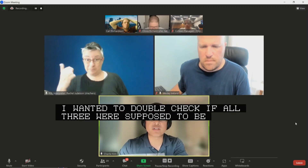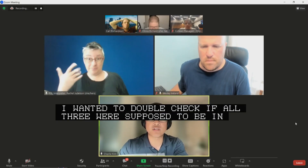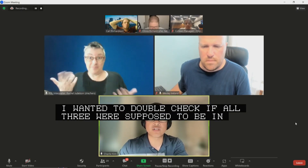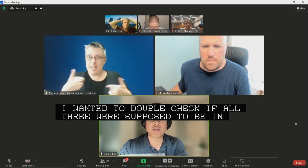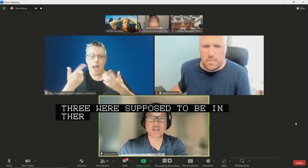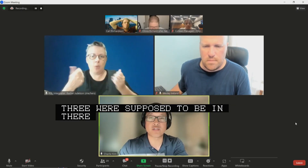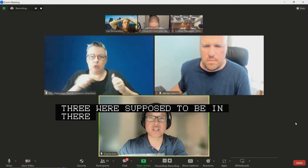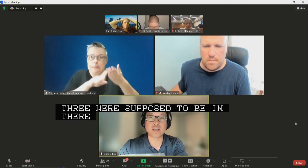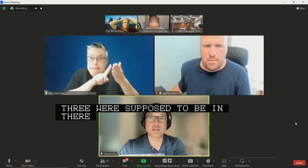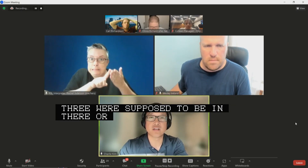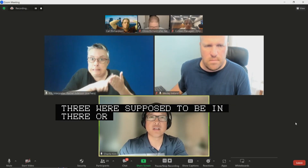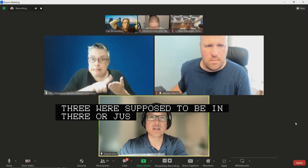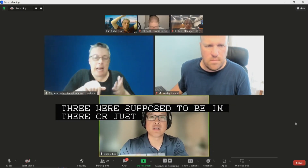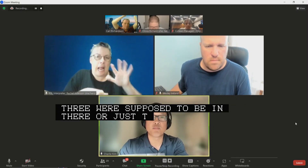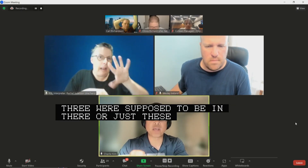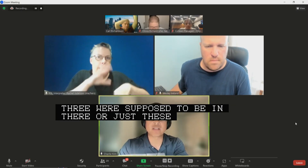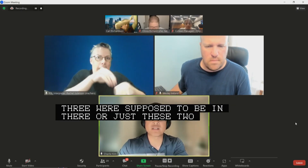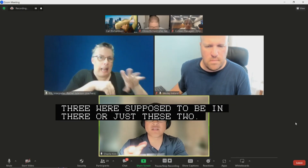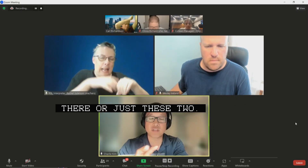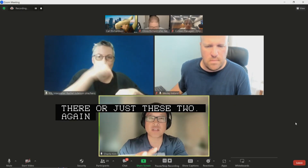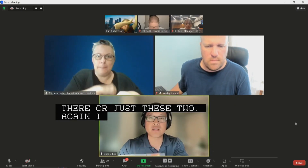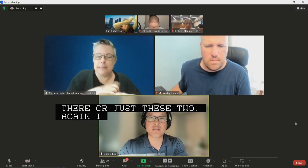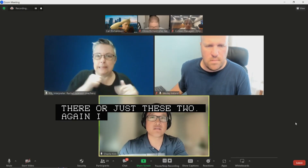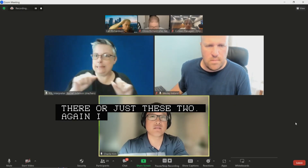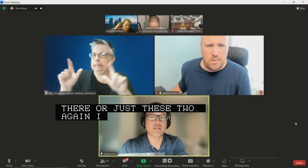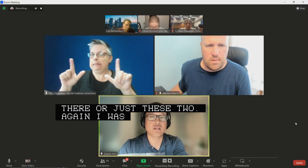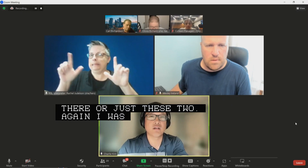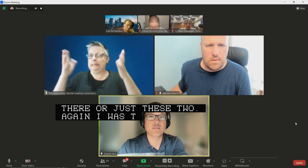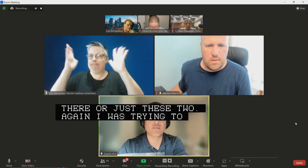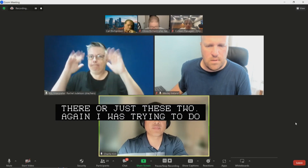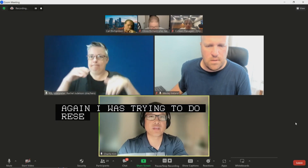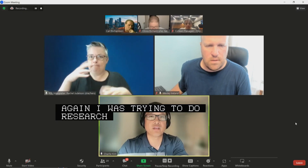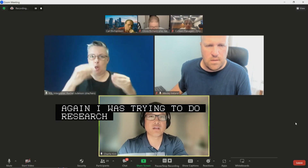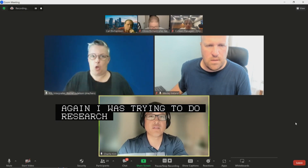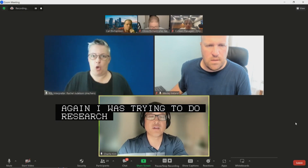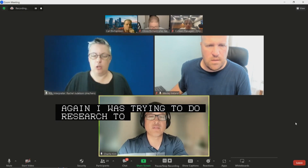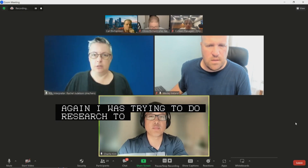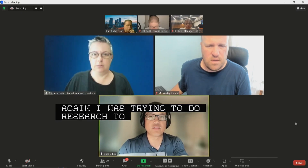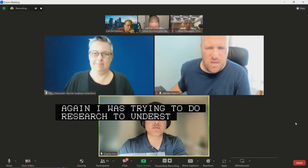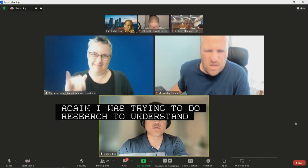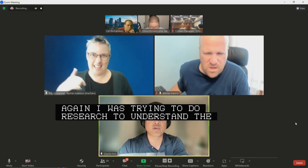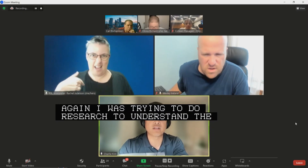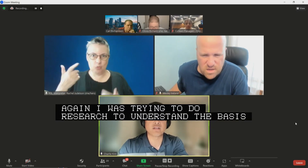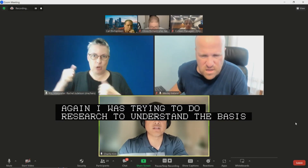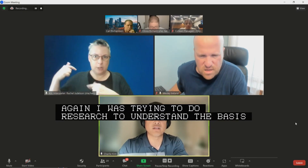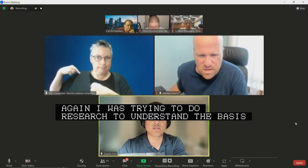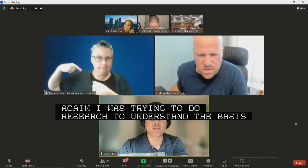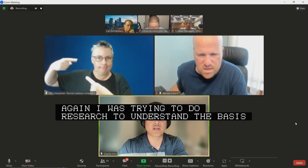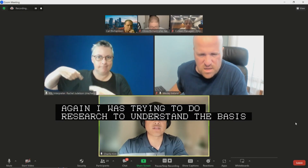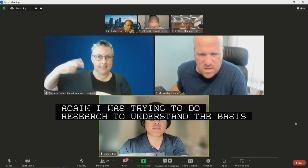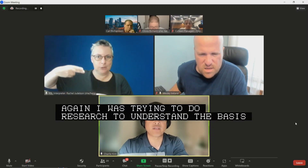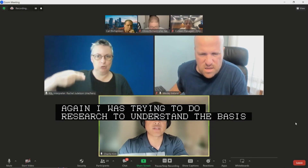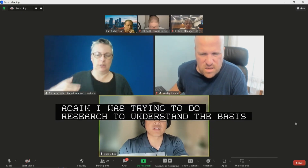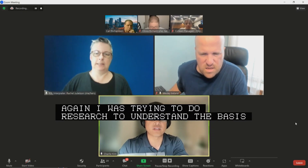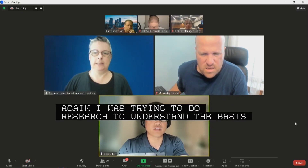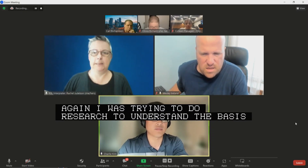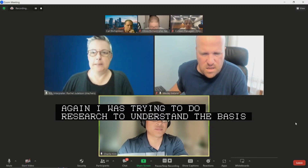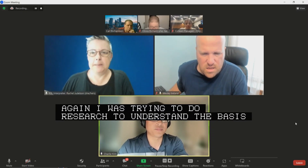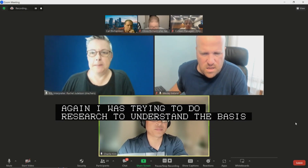do research to understand the basis of these of the bills that we write, you know, the letters